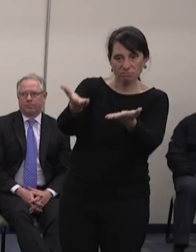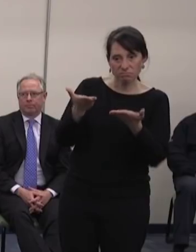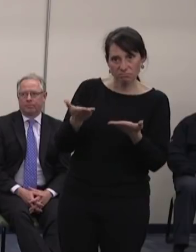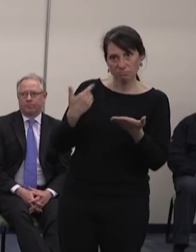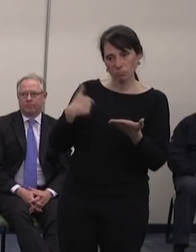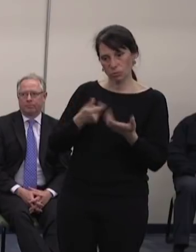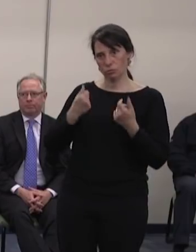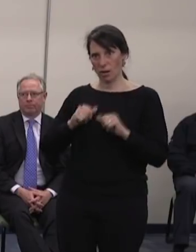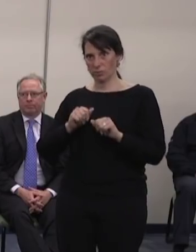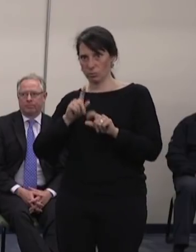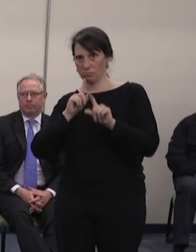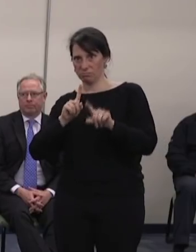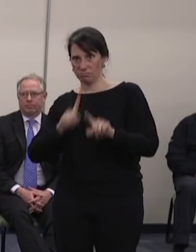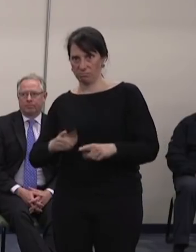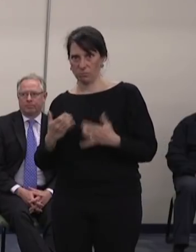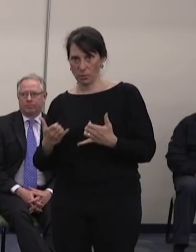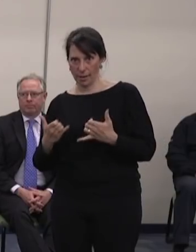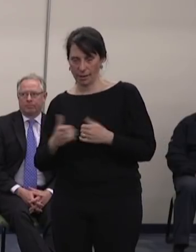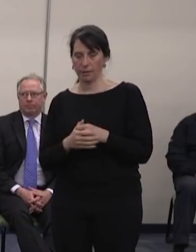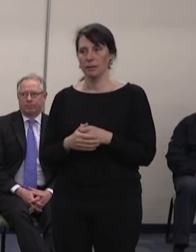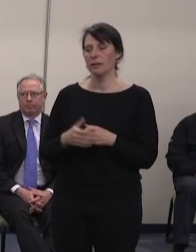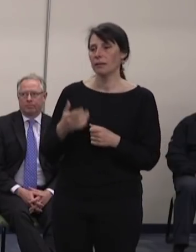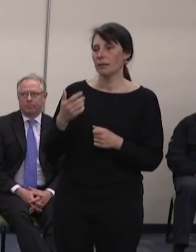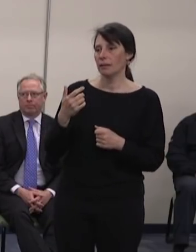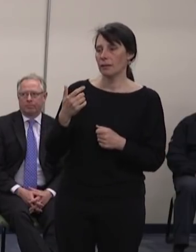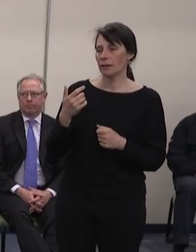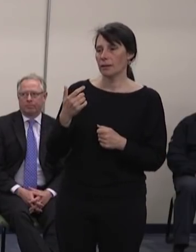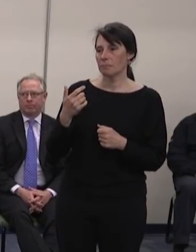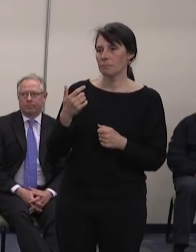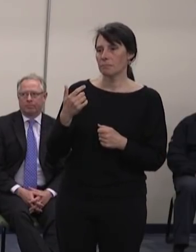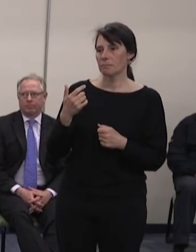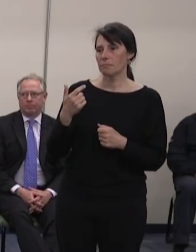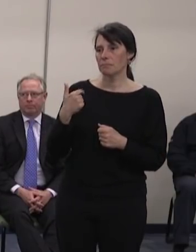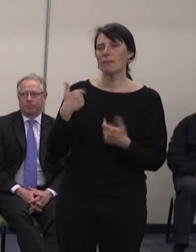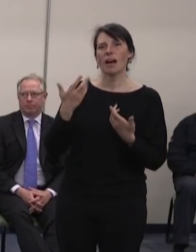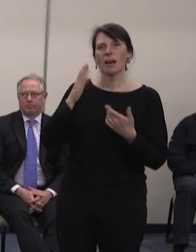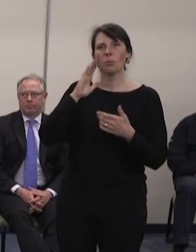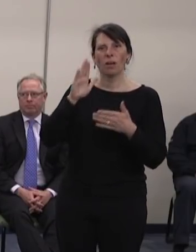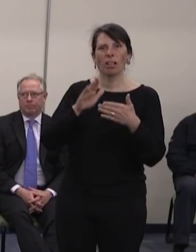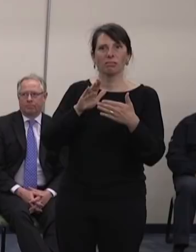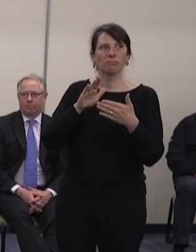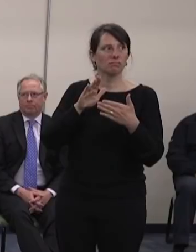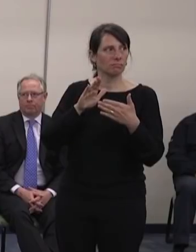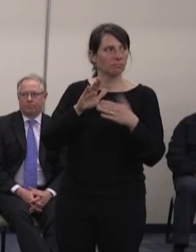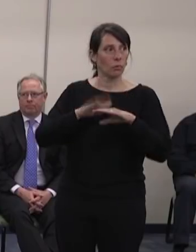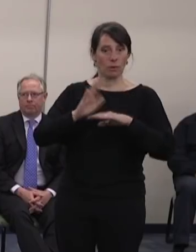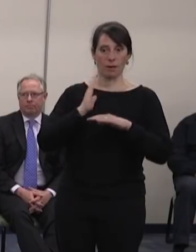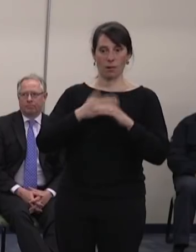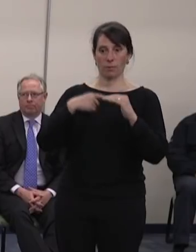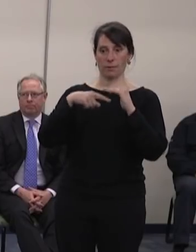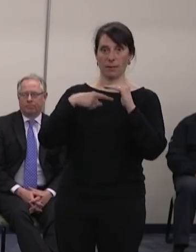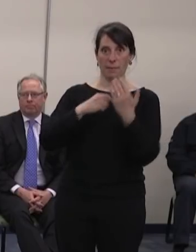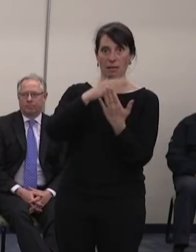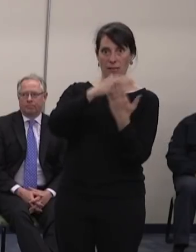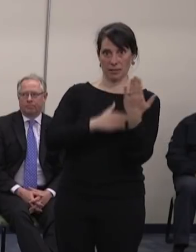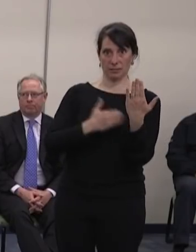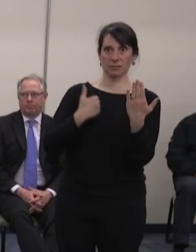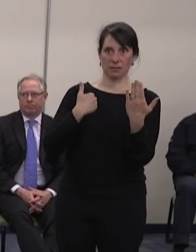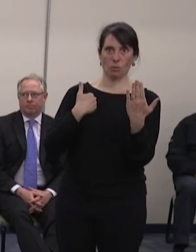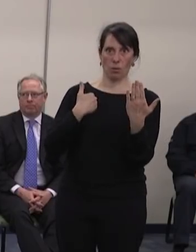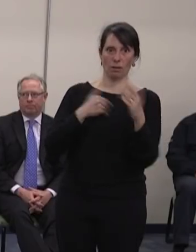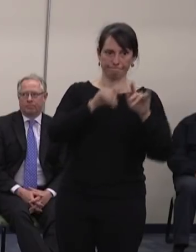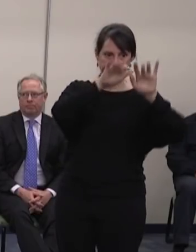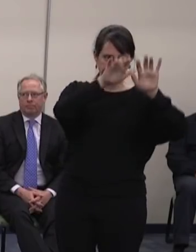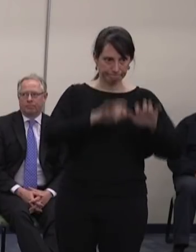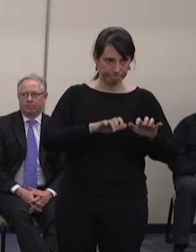updates. I will be sending out an email to everyone on our email list with responses